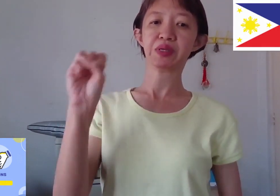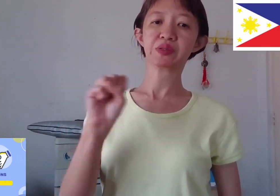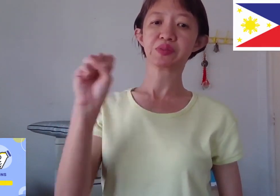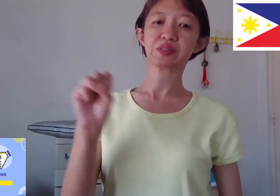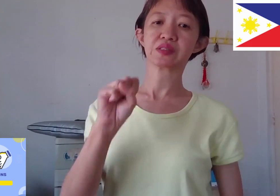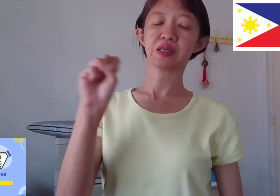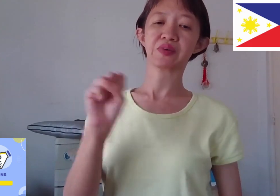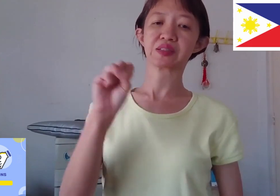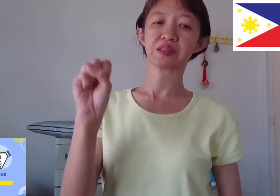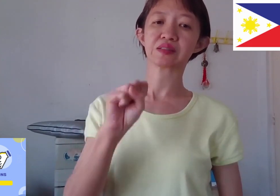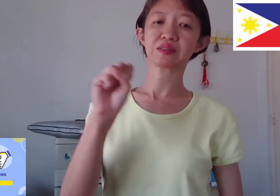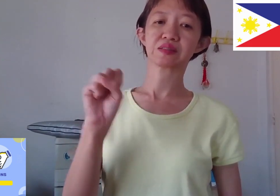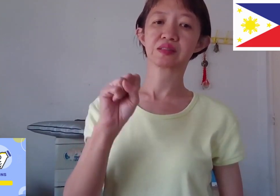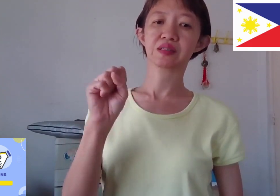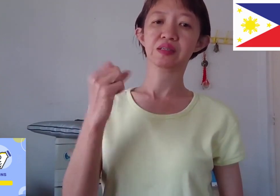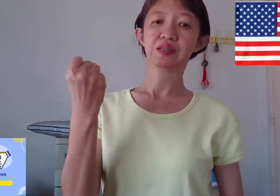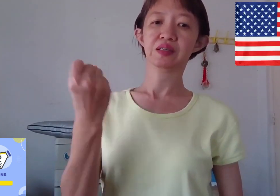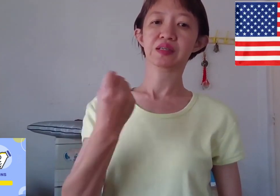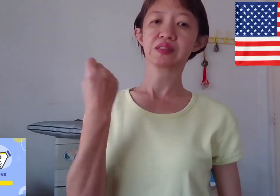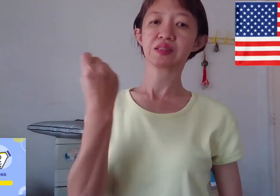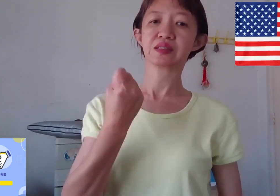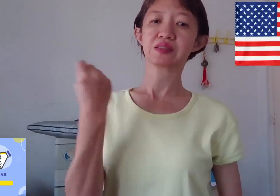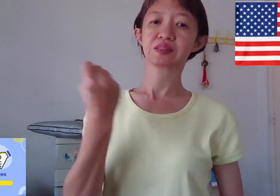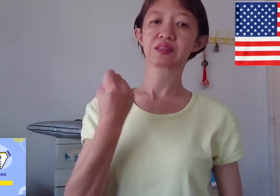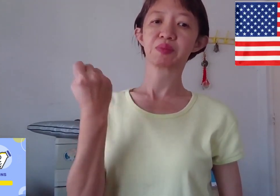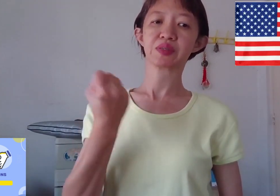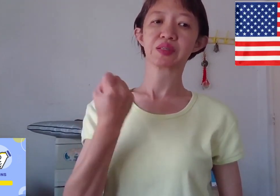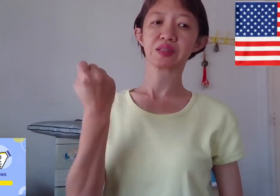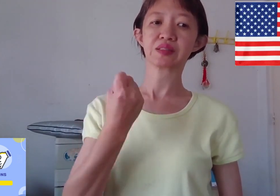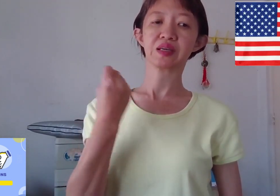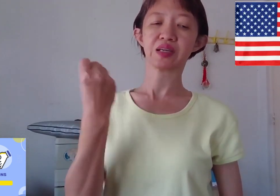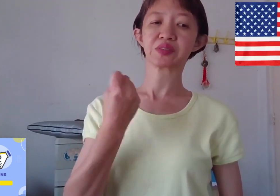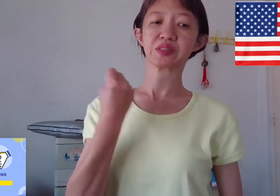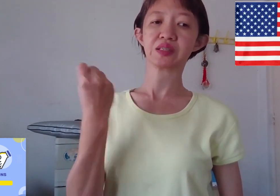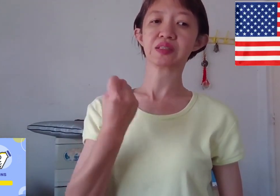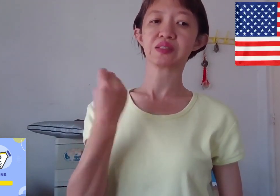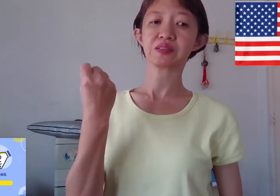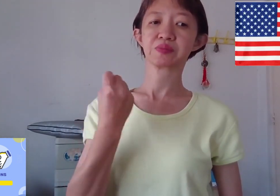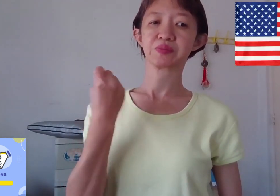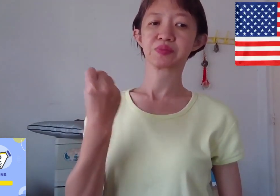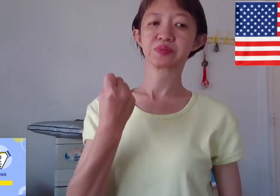Filipino, this is FSL. And then this is American, Saturday.